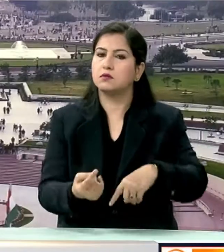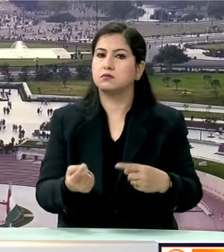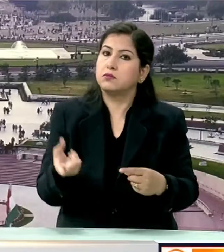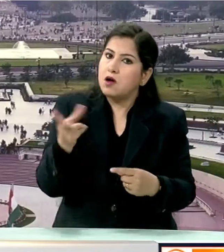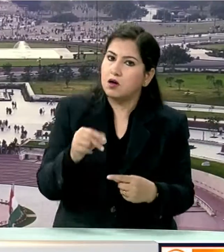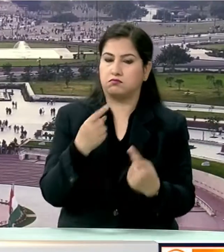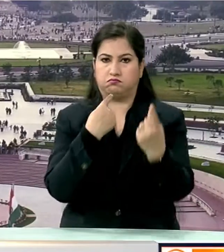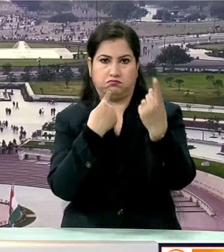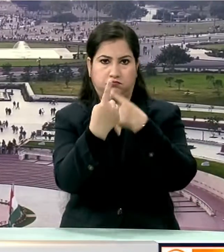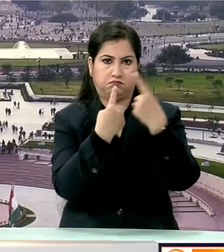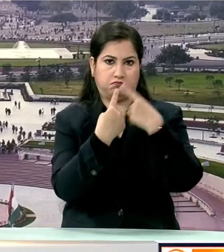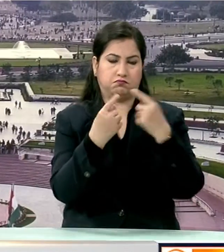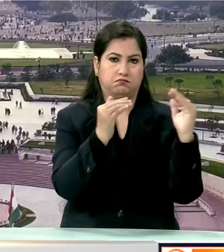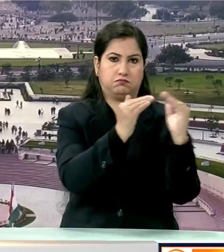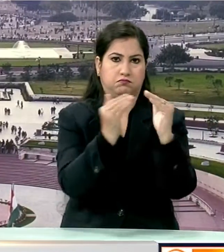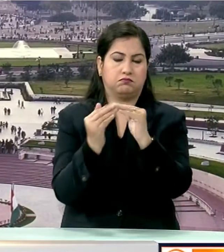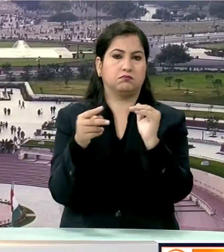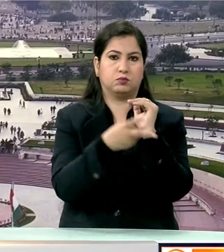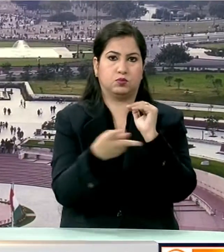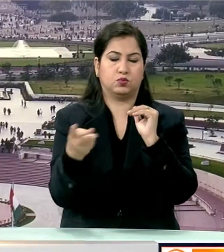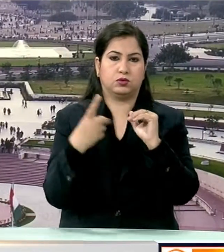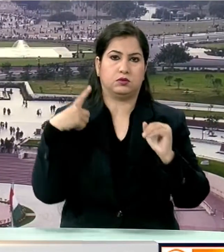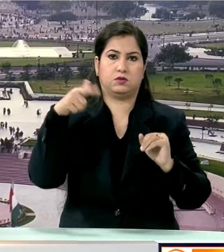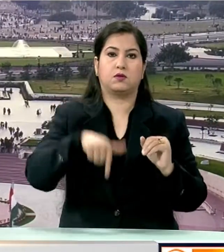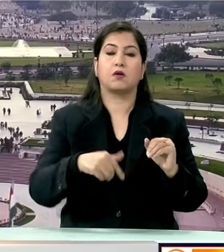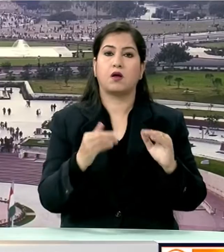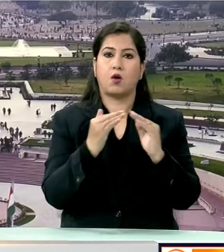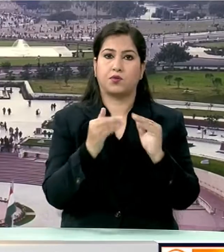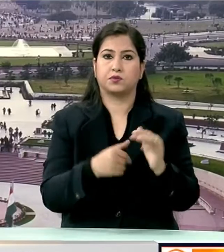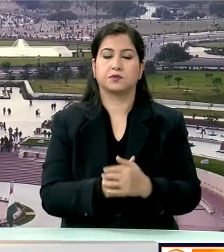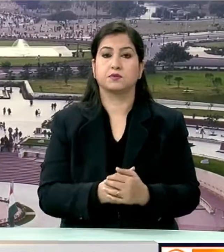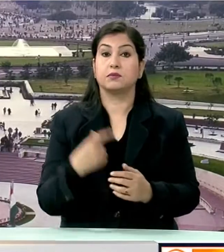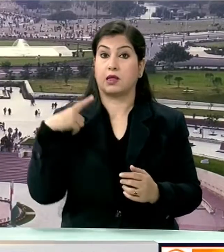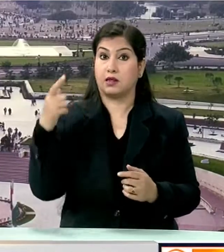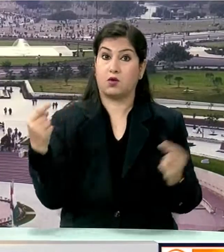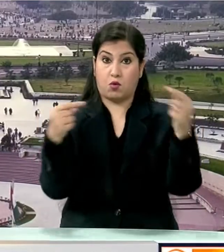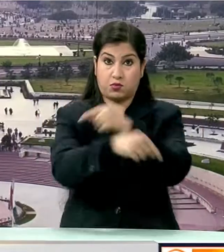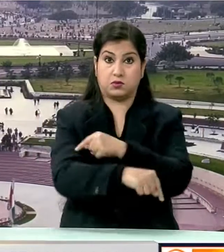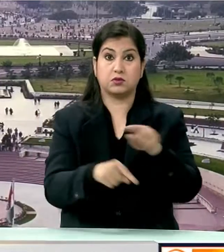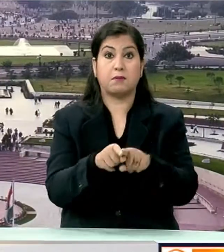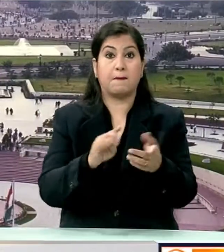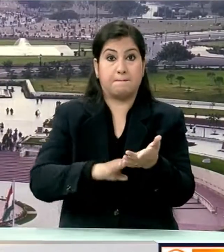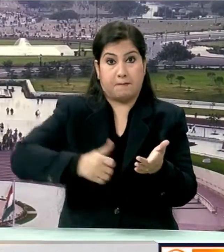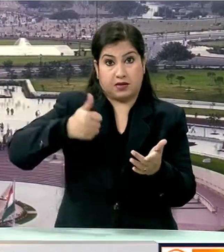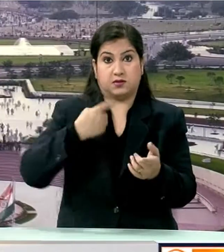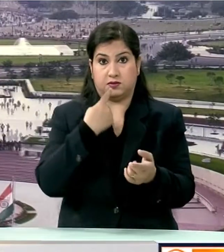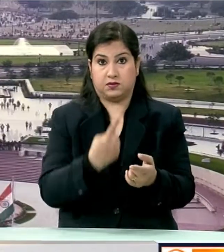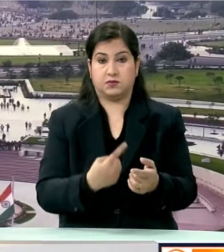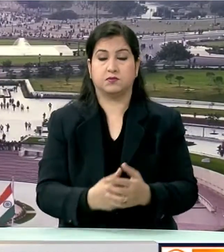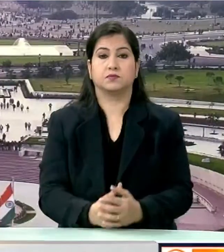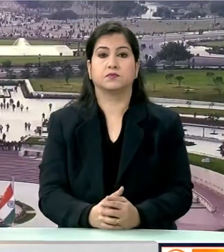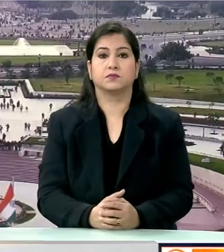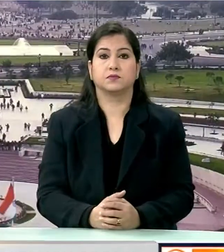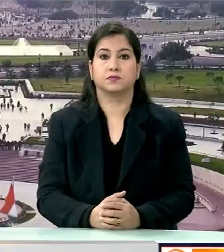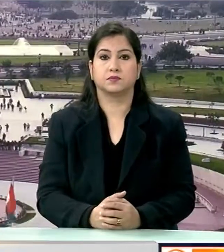be discussed in the House after discussions with the leader of the House, leader of the opposition and the minister concerned.